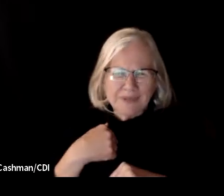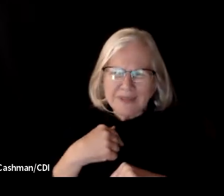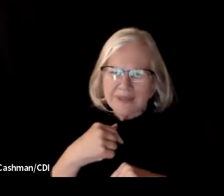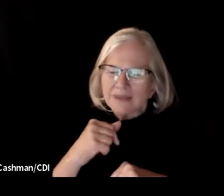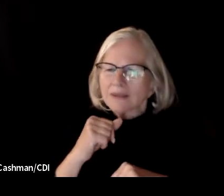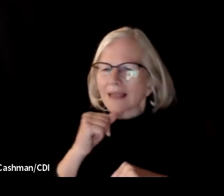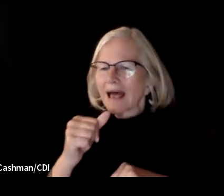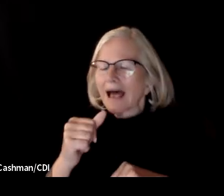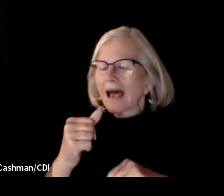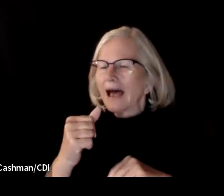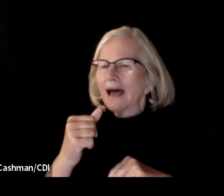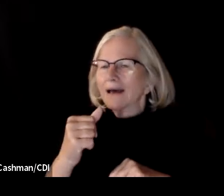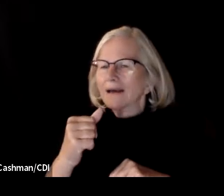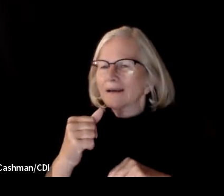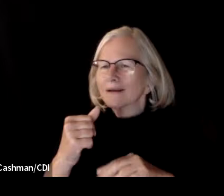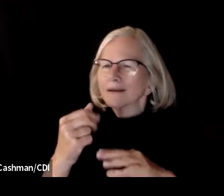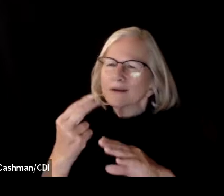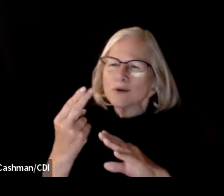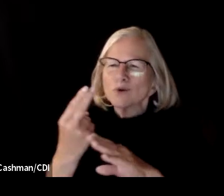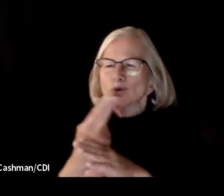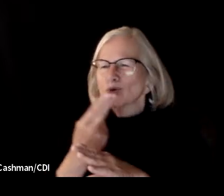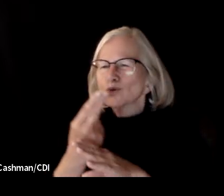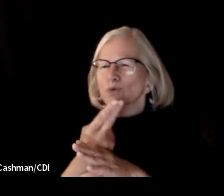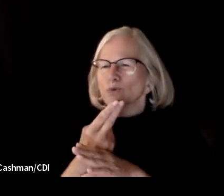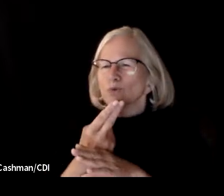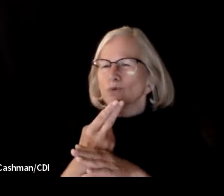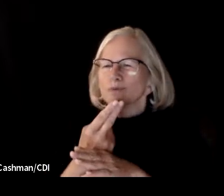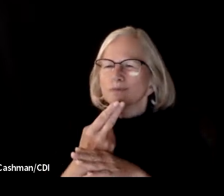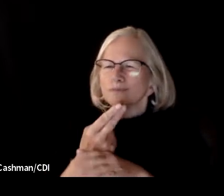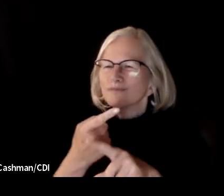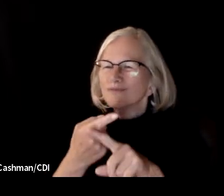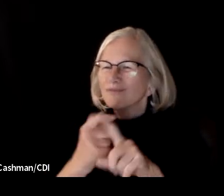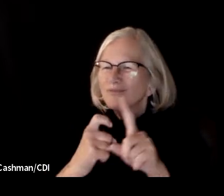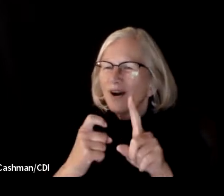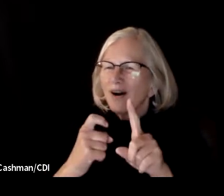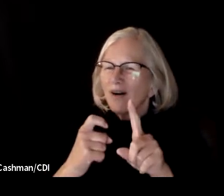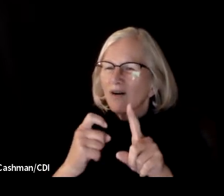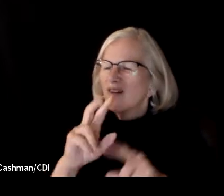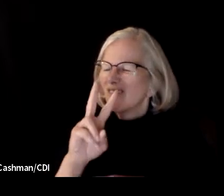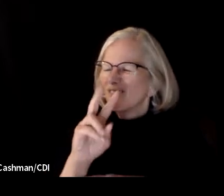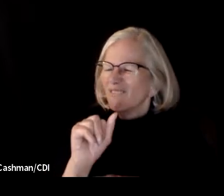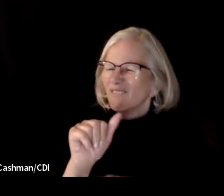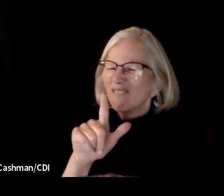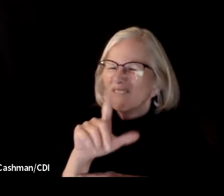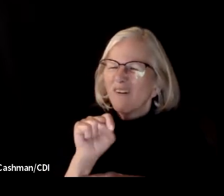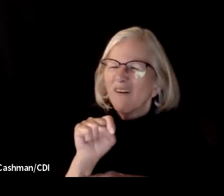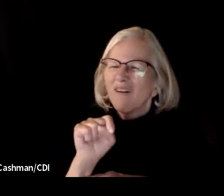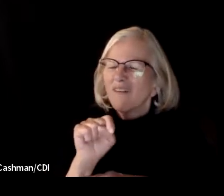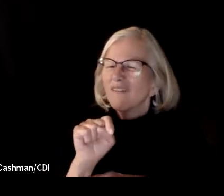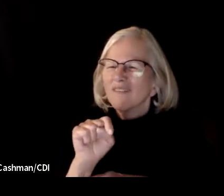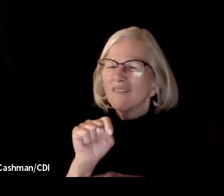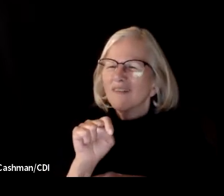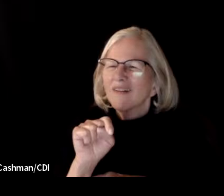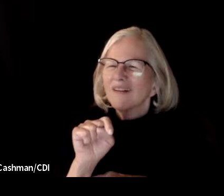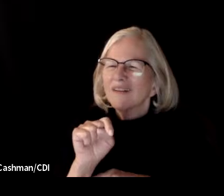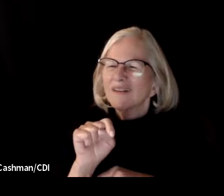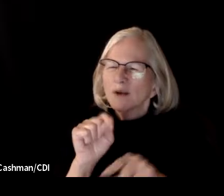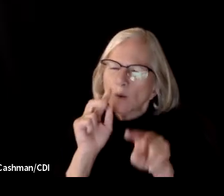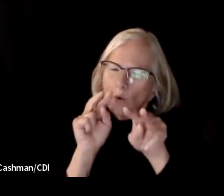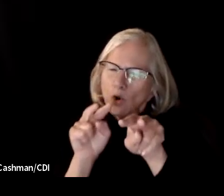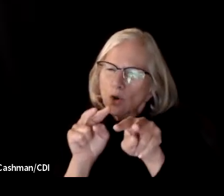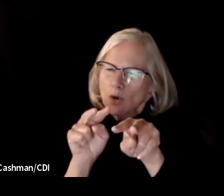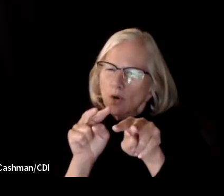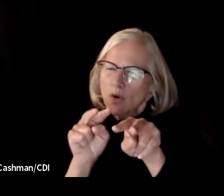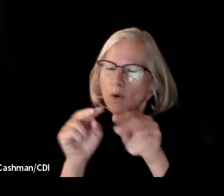from, for instance, Vault and the questions that they ask, but we're looking at it based on the immunization data that